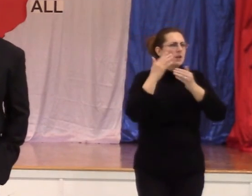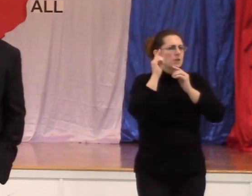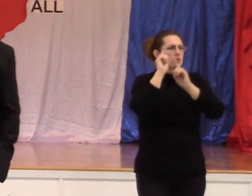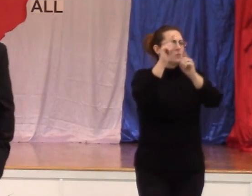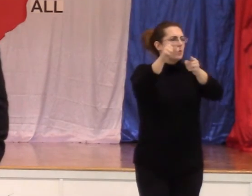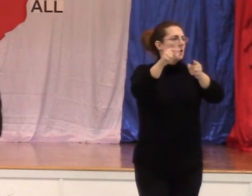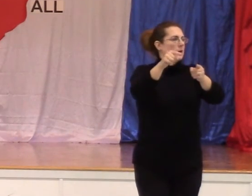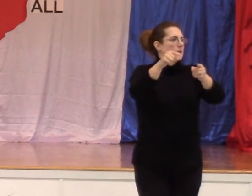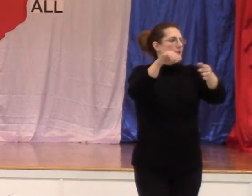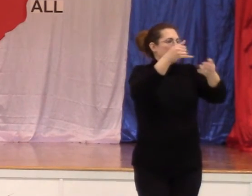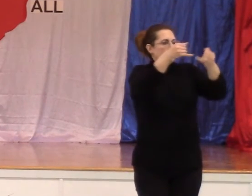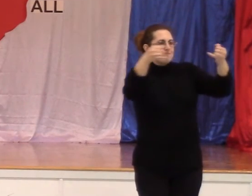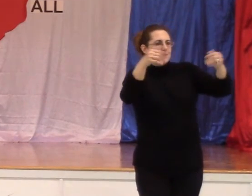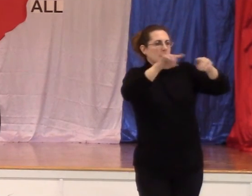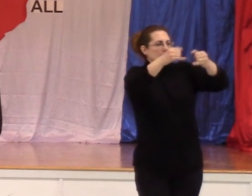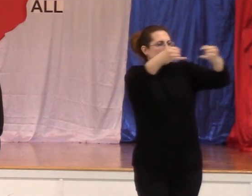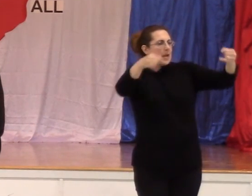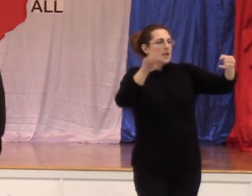insert whatever here.